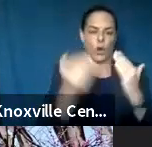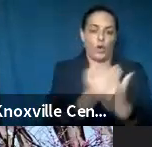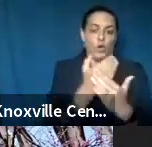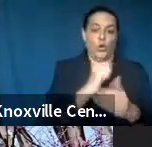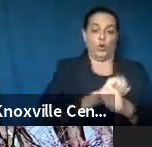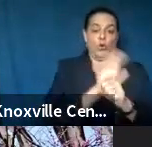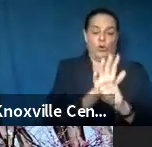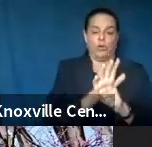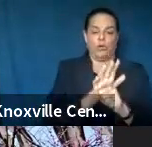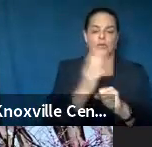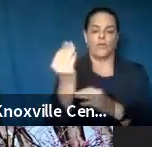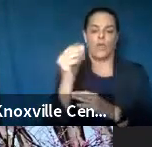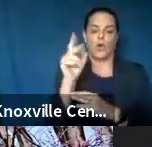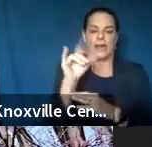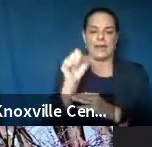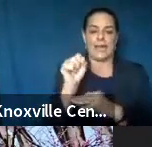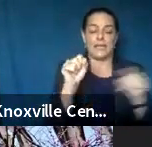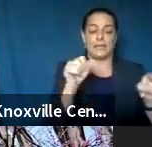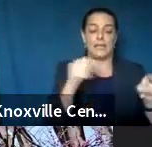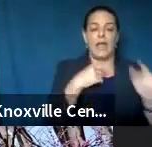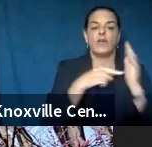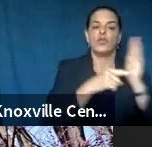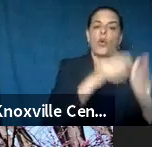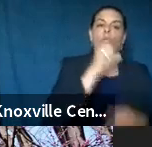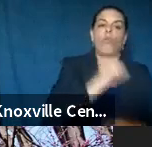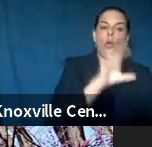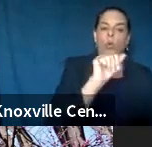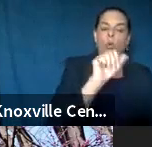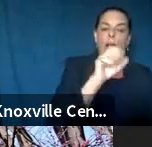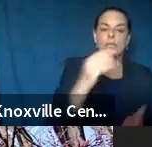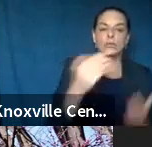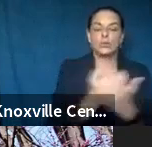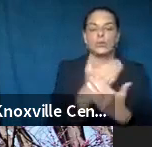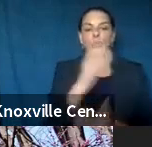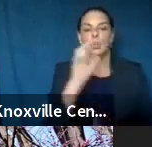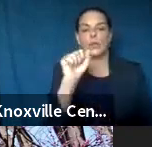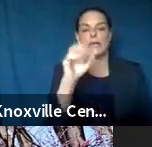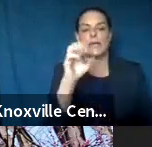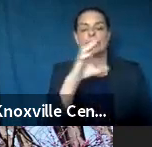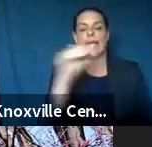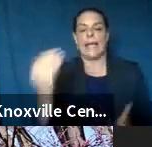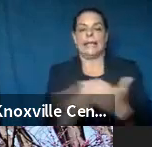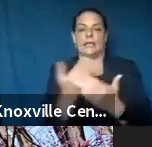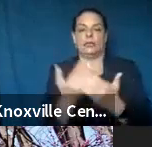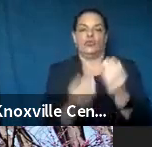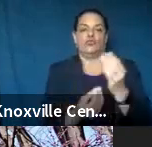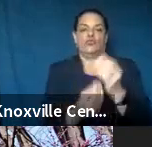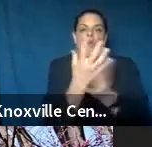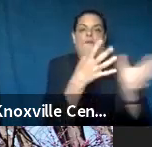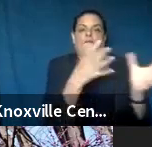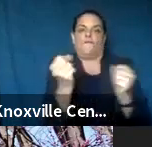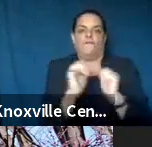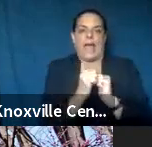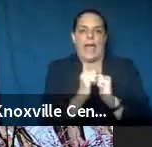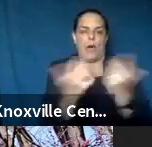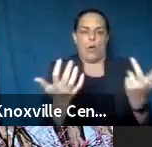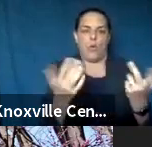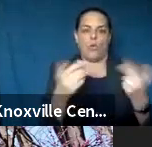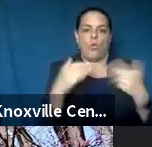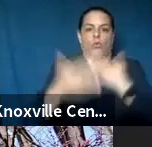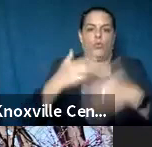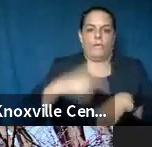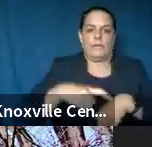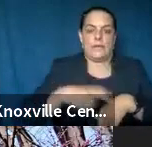this benchmark, we have a bar graph that shows previous cases, new cases, and the growth rate over time. We saw